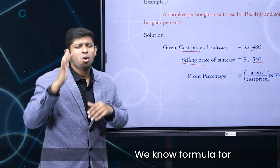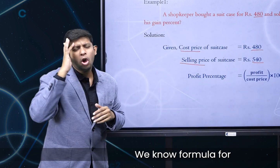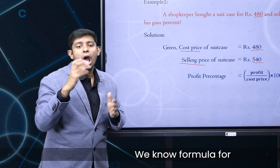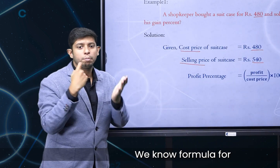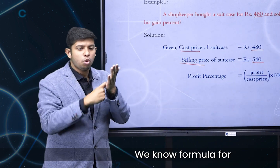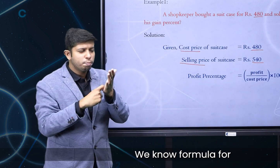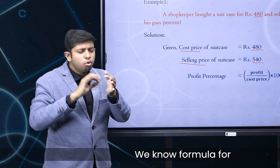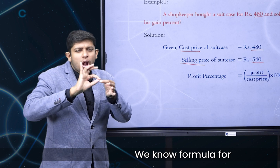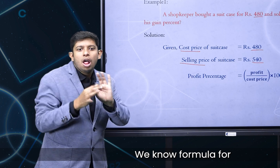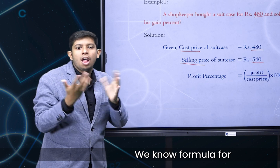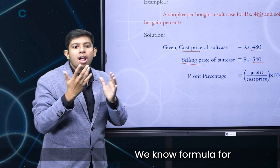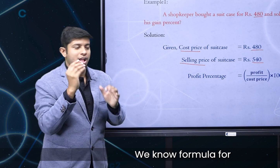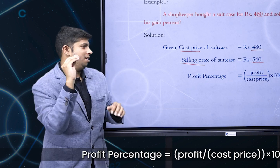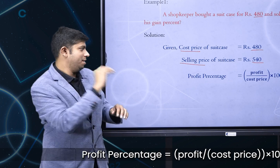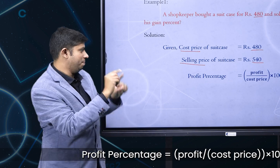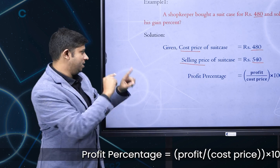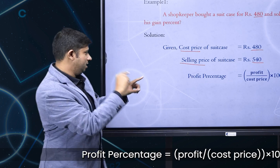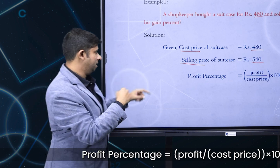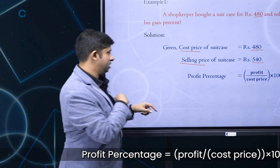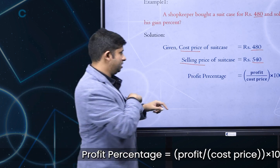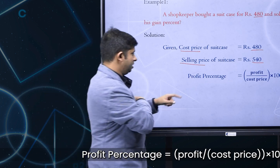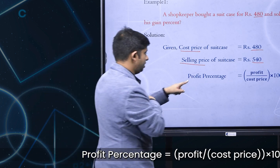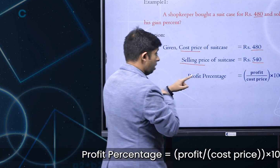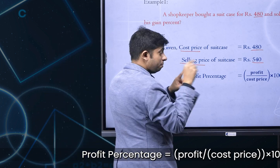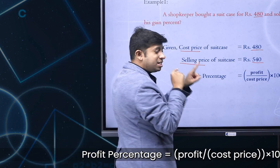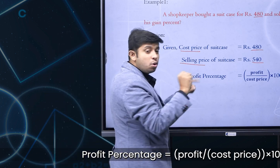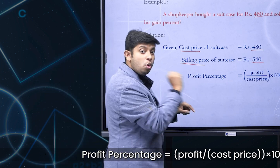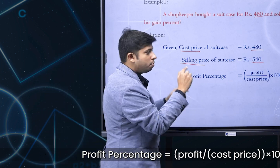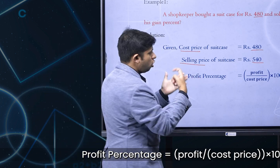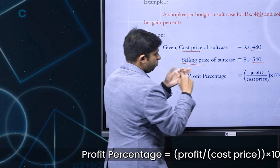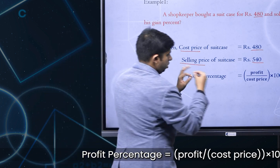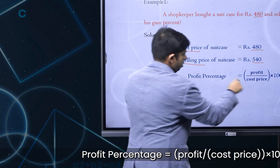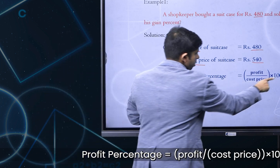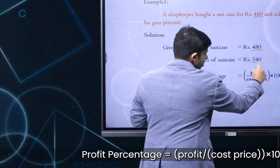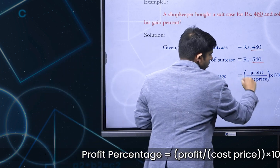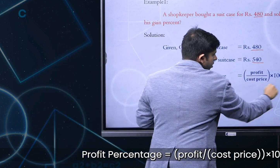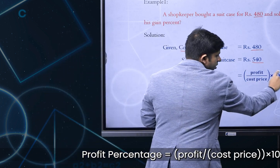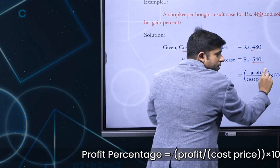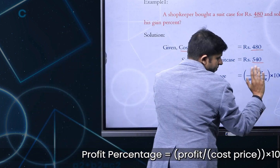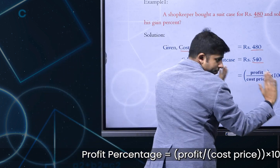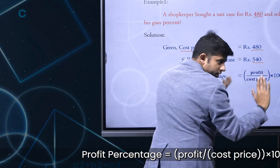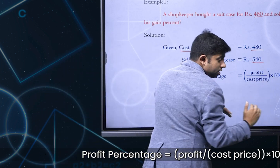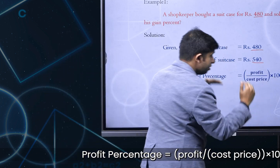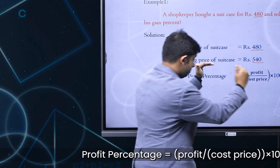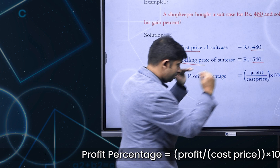We know formula for profit percentage is equal to profit by cost price into 100.